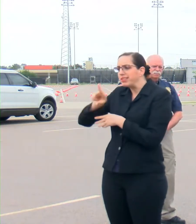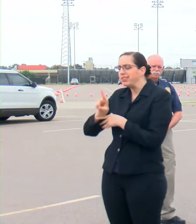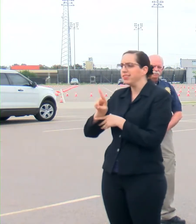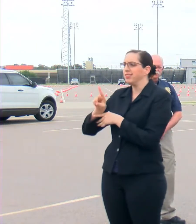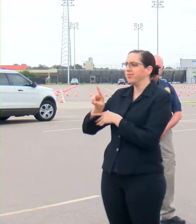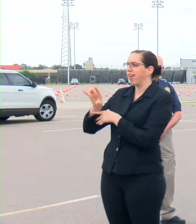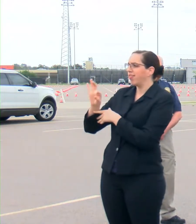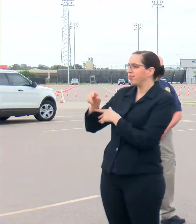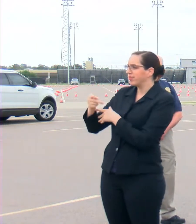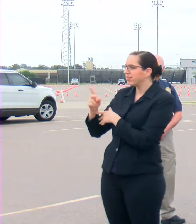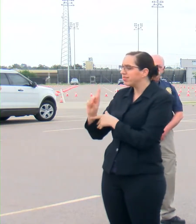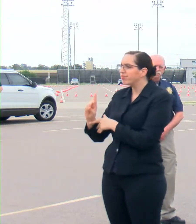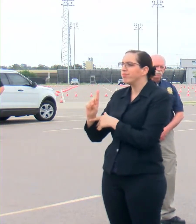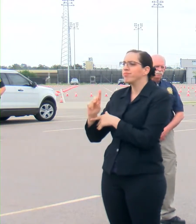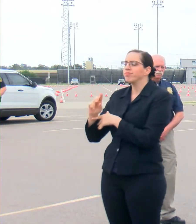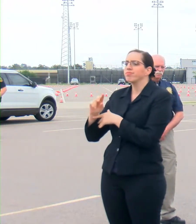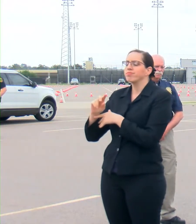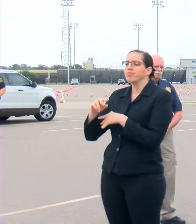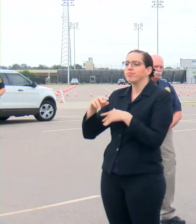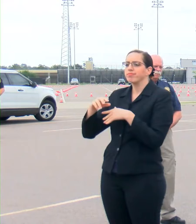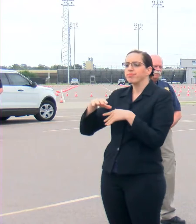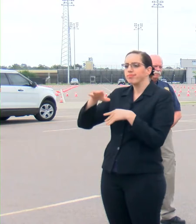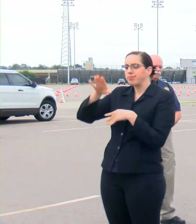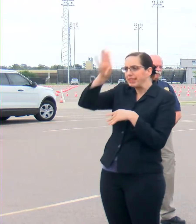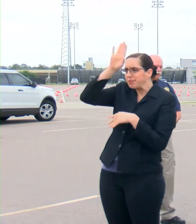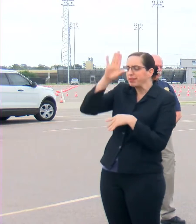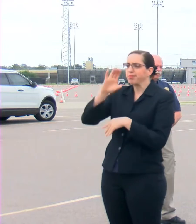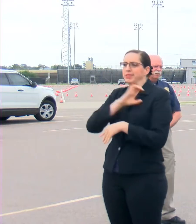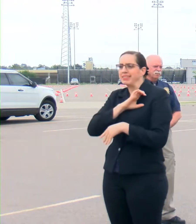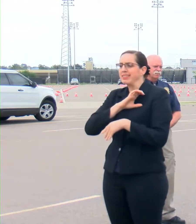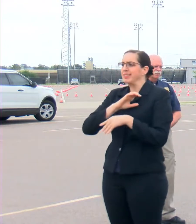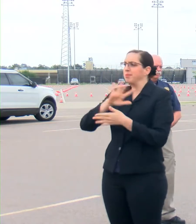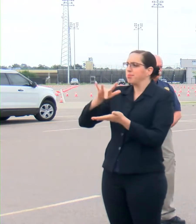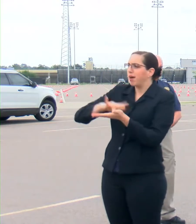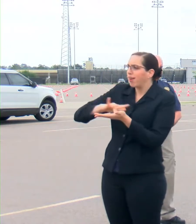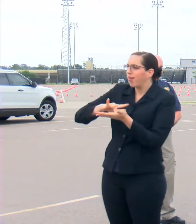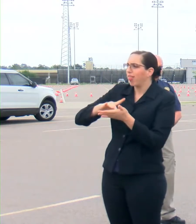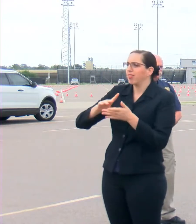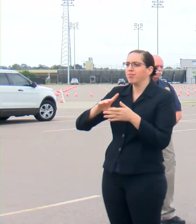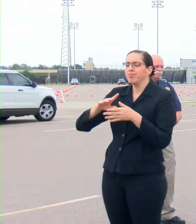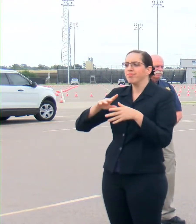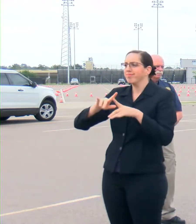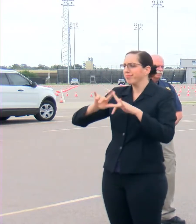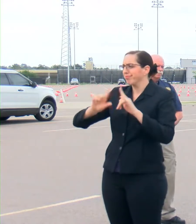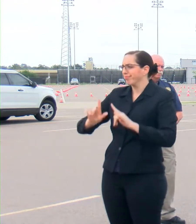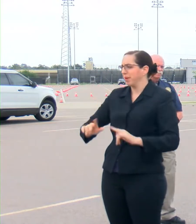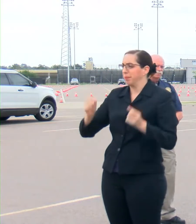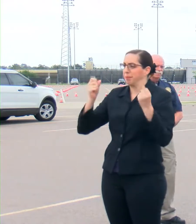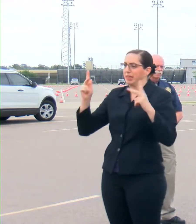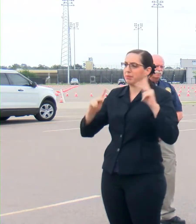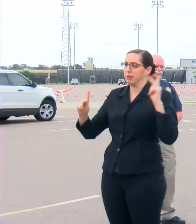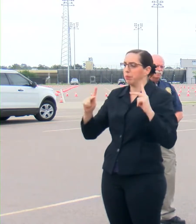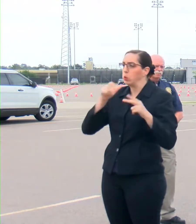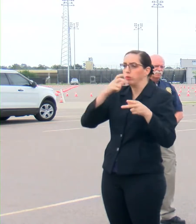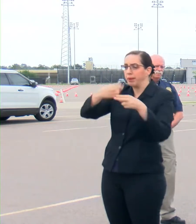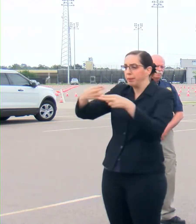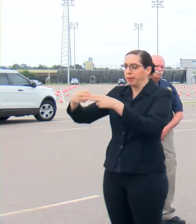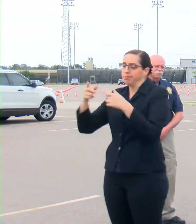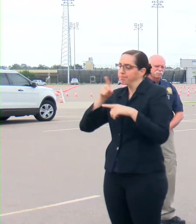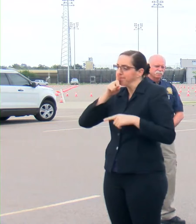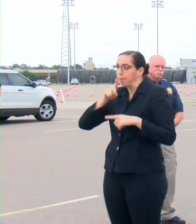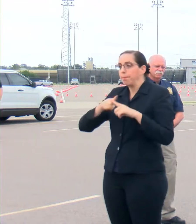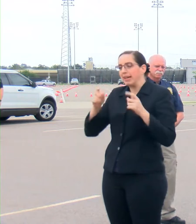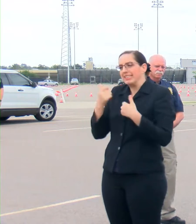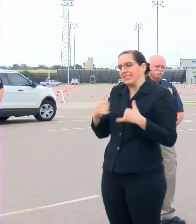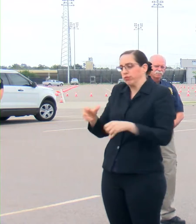Department, all the medical professionals, all the unnamed essentials that are working for the city in many, many